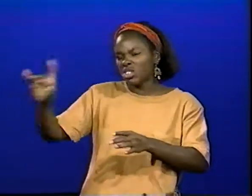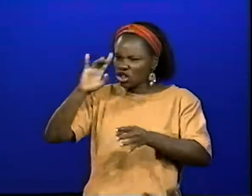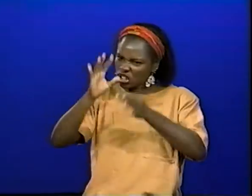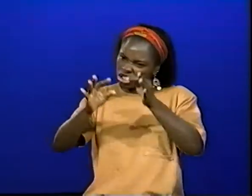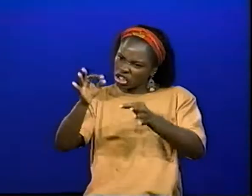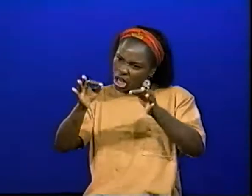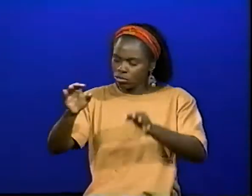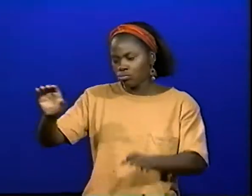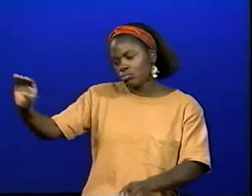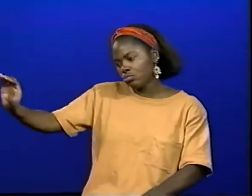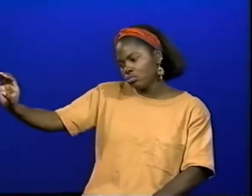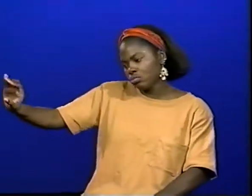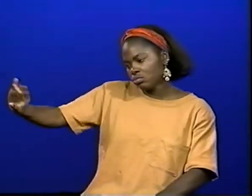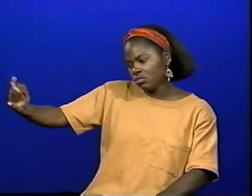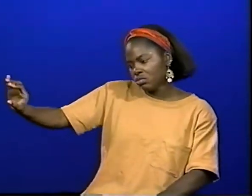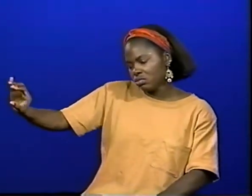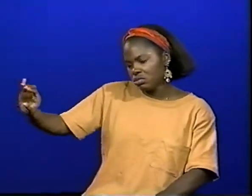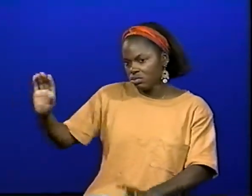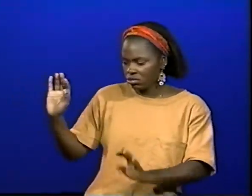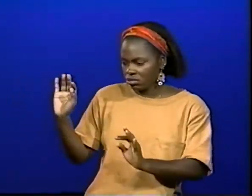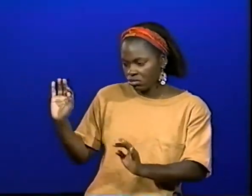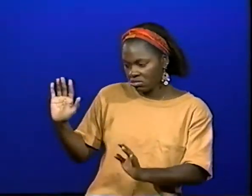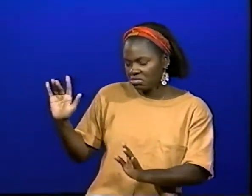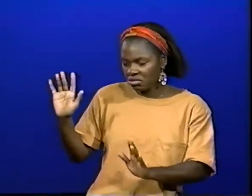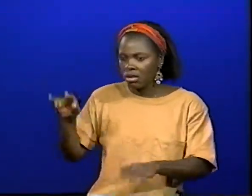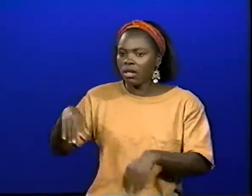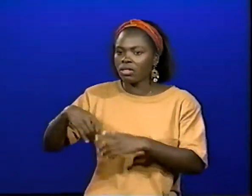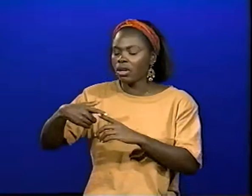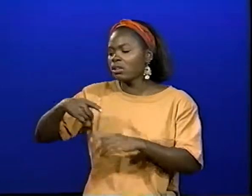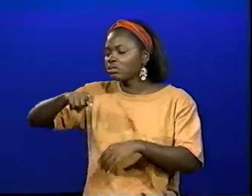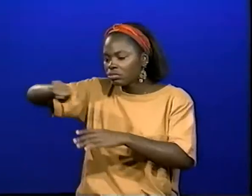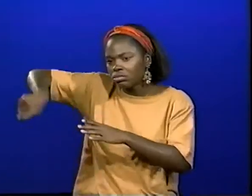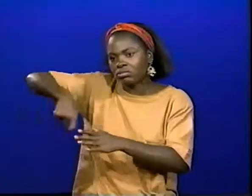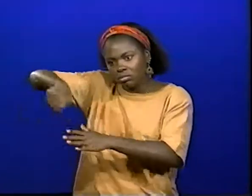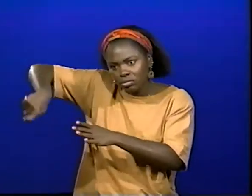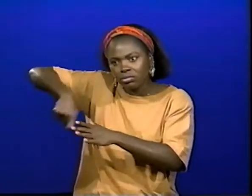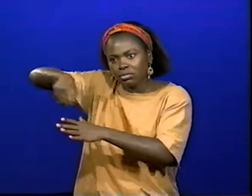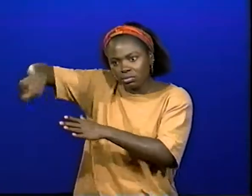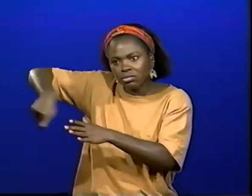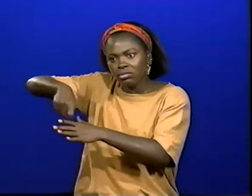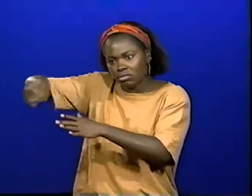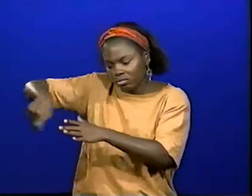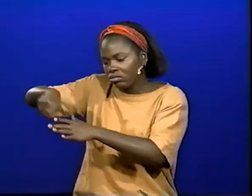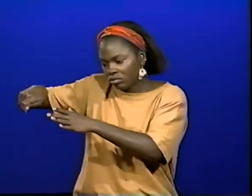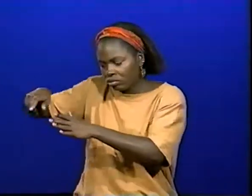Use your judgment as to how much you think you should add. And when you're done, mix everything up all together.